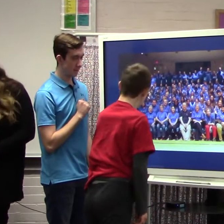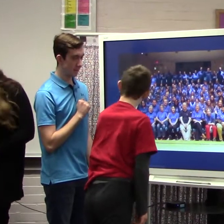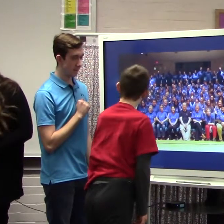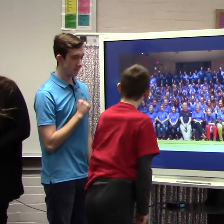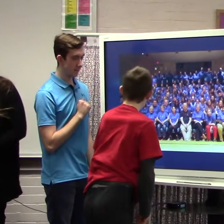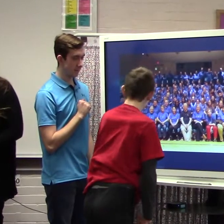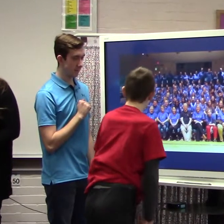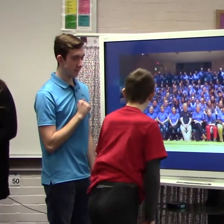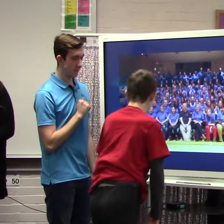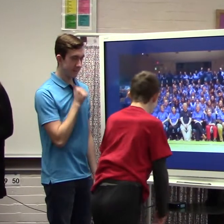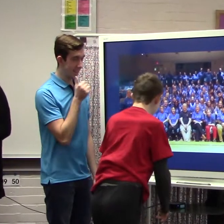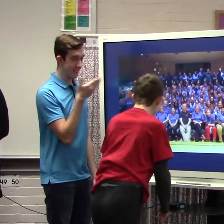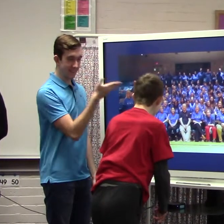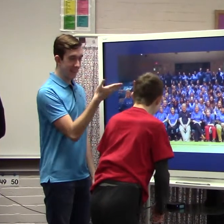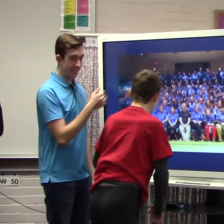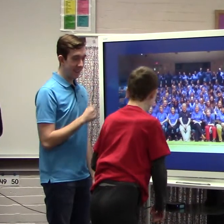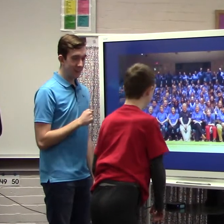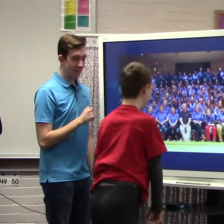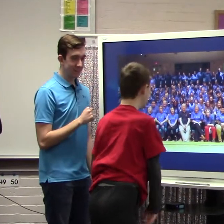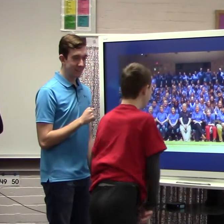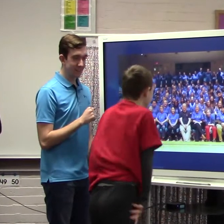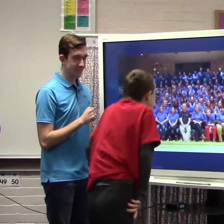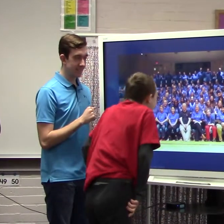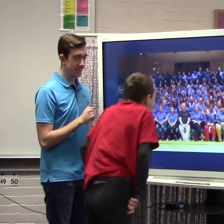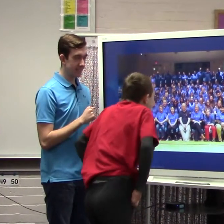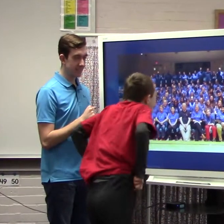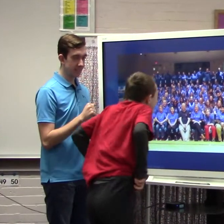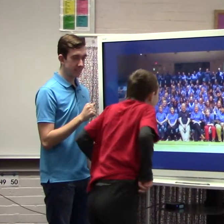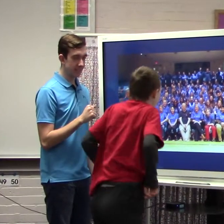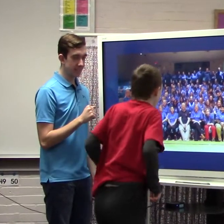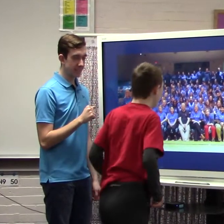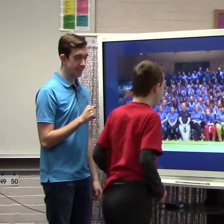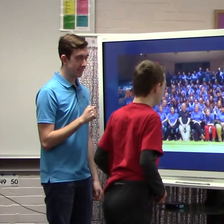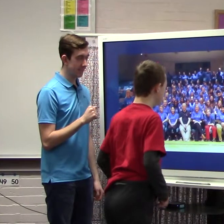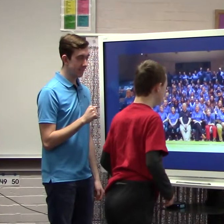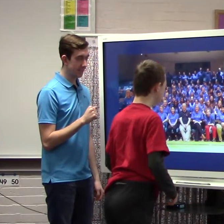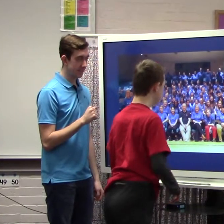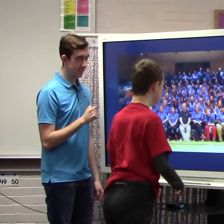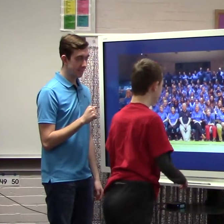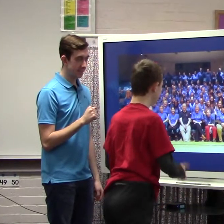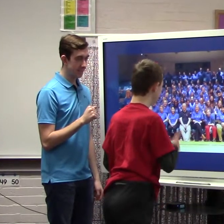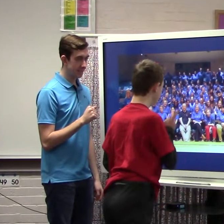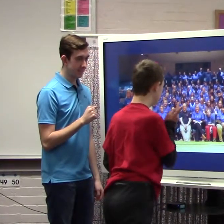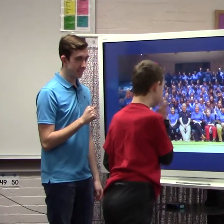Okay, all right. And Bela seems to be trying to find where he is.